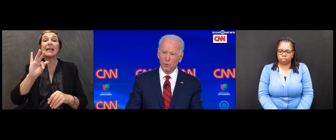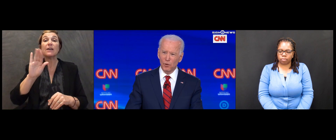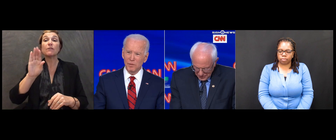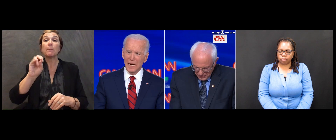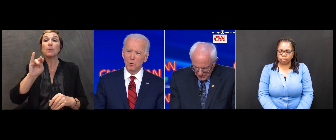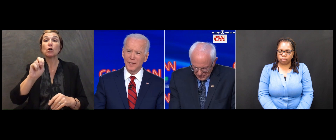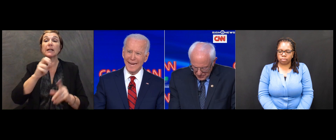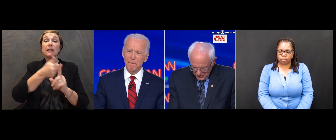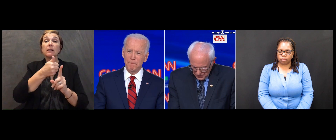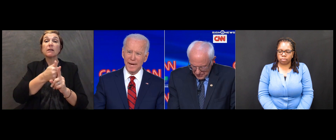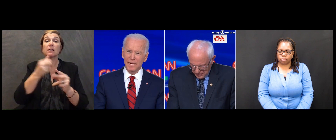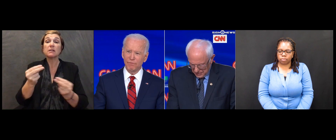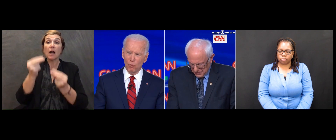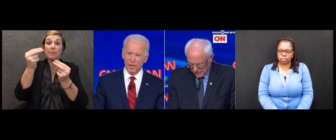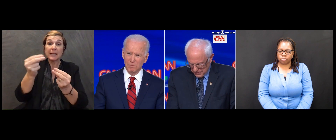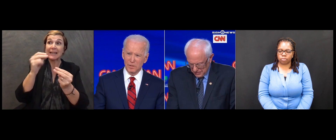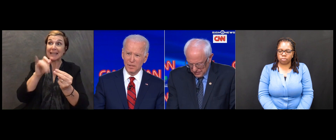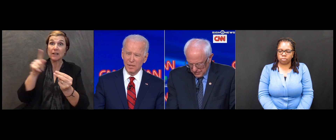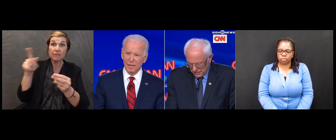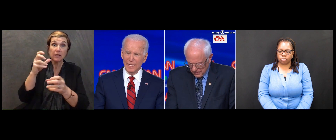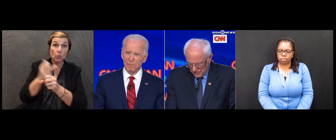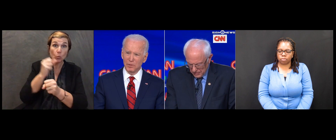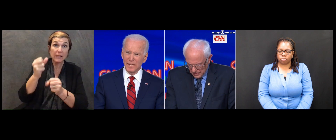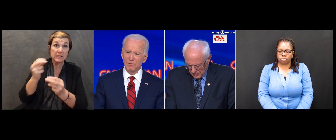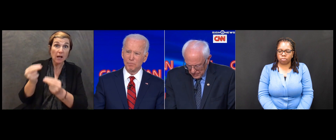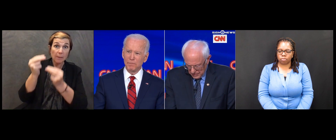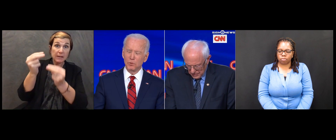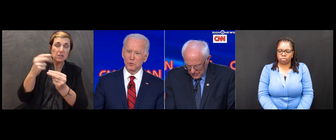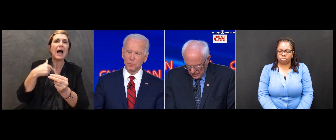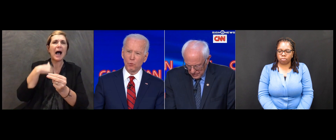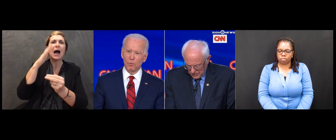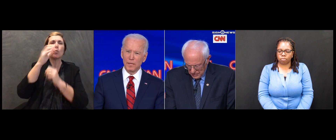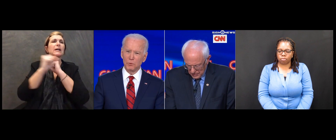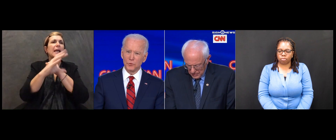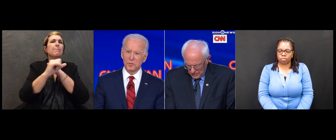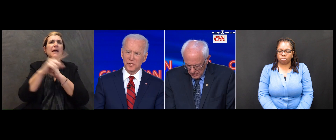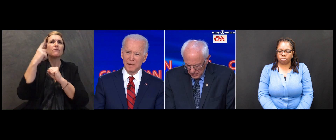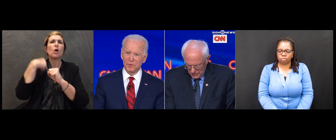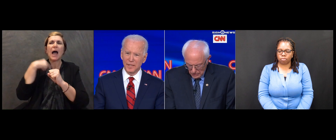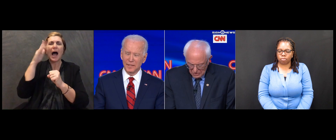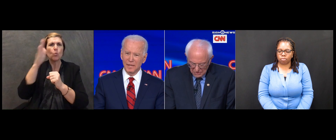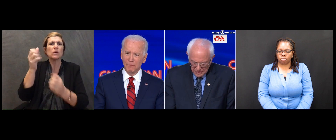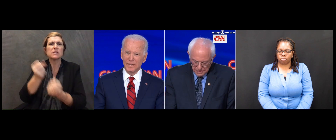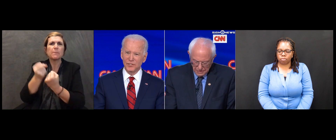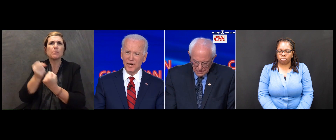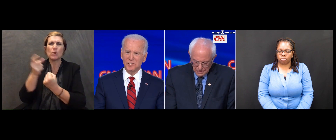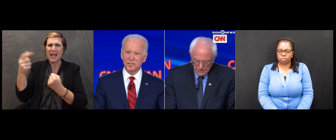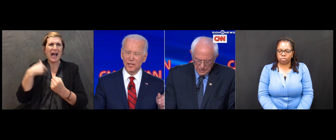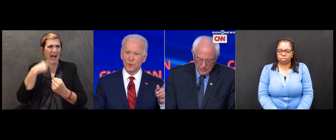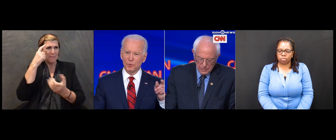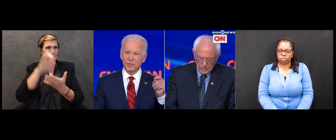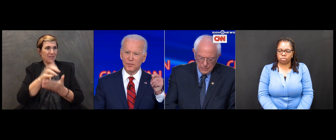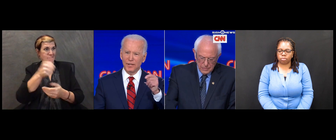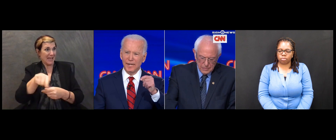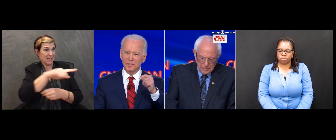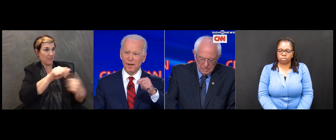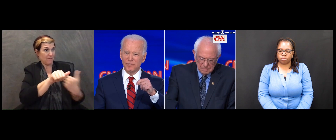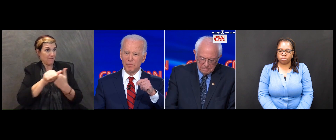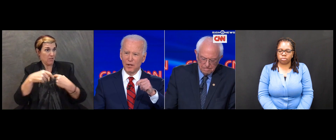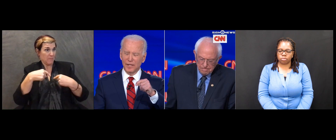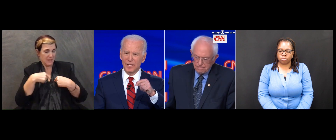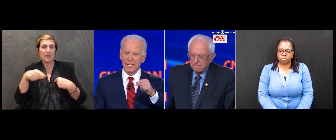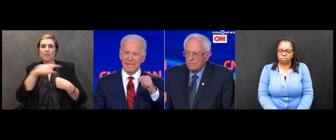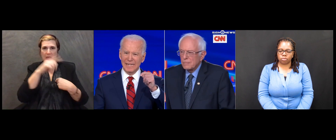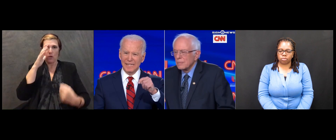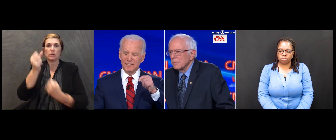not only support him, I will campaign for him. And I believe the people who support me will do the same thing, because the existential threat to the United States